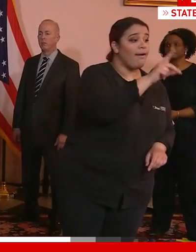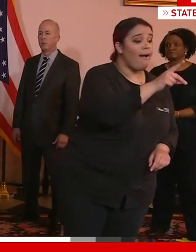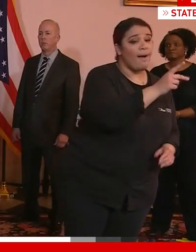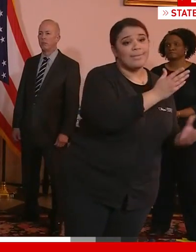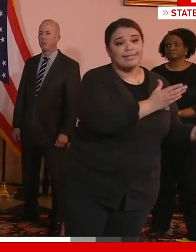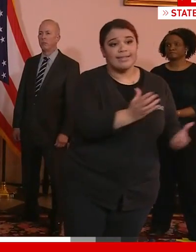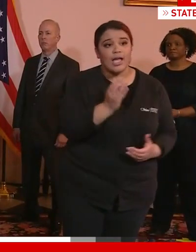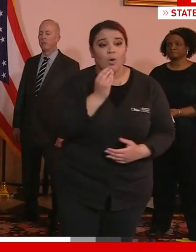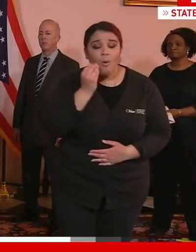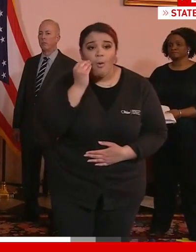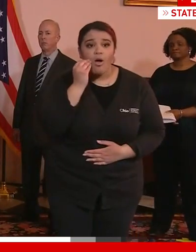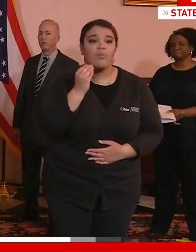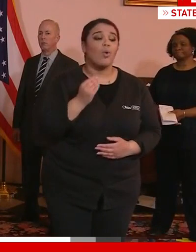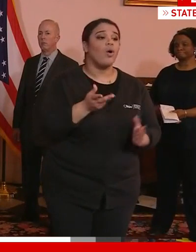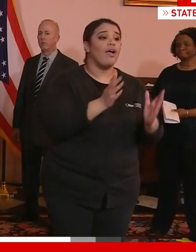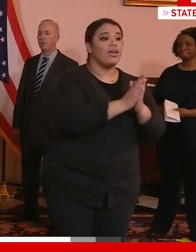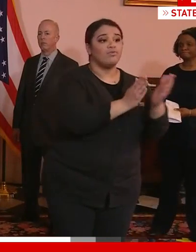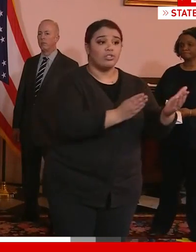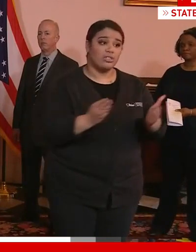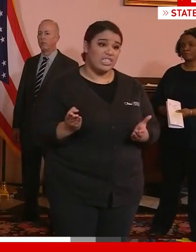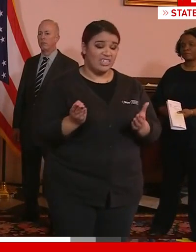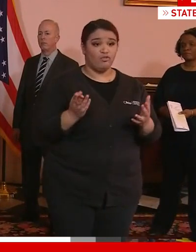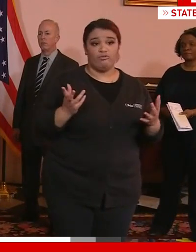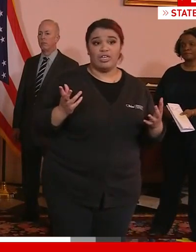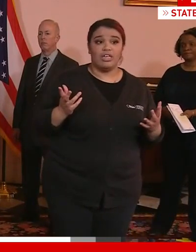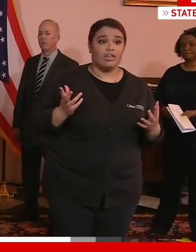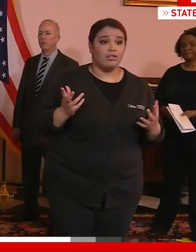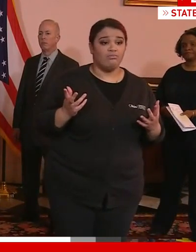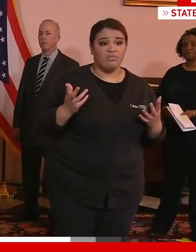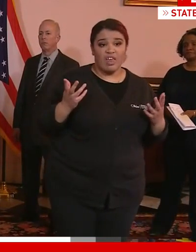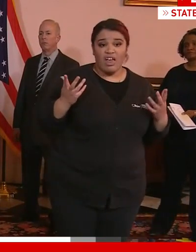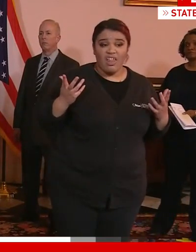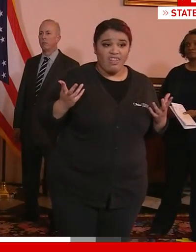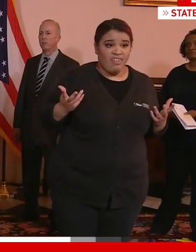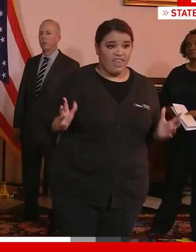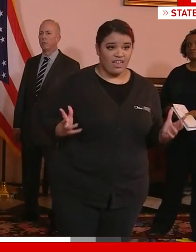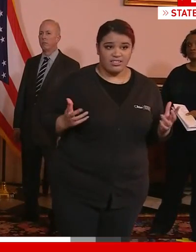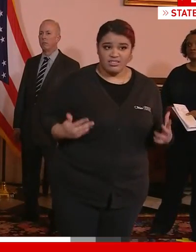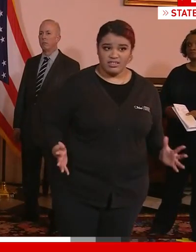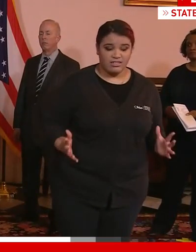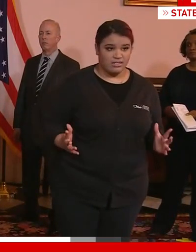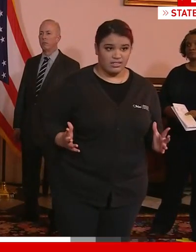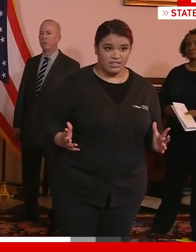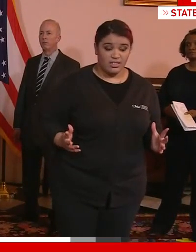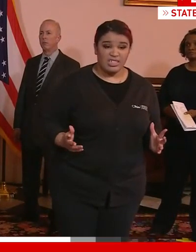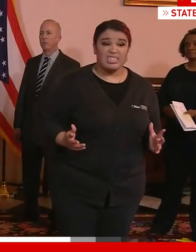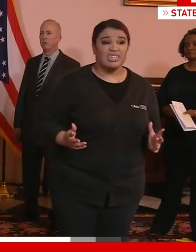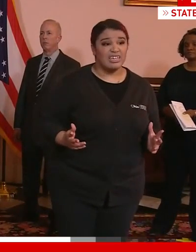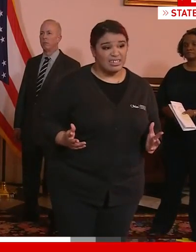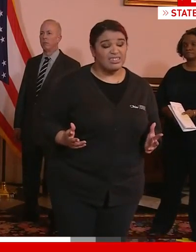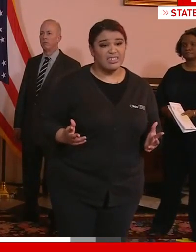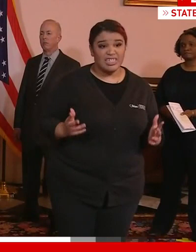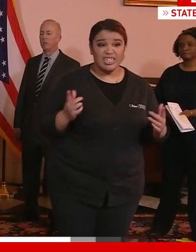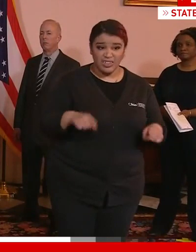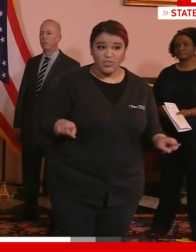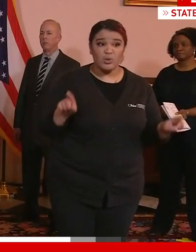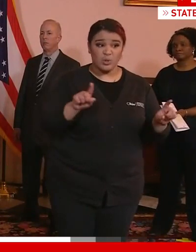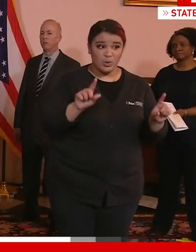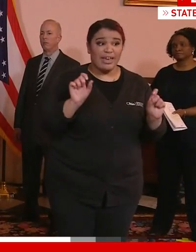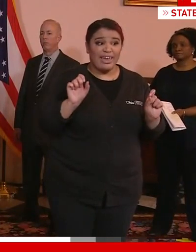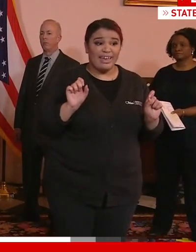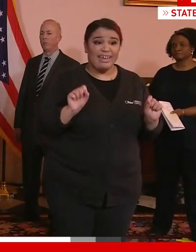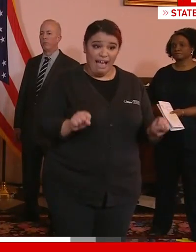difficult time, and if you can use their services, they would really appreciate it.